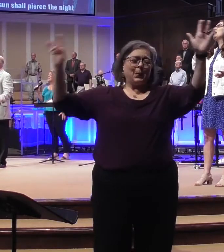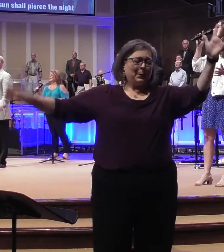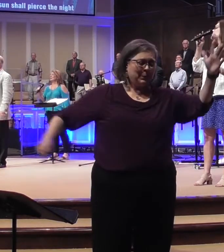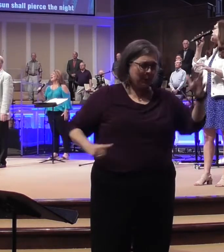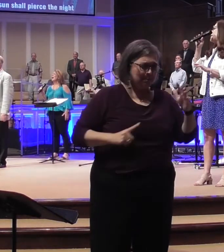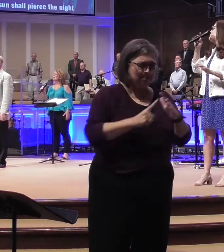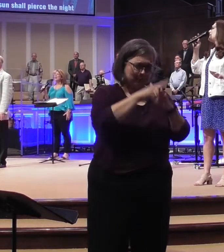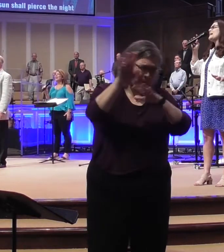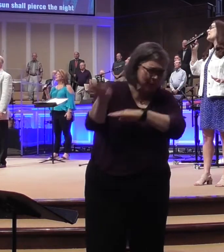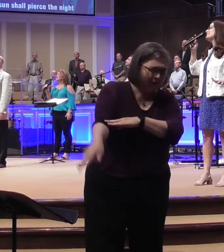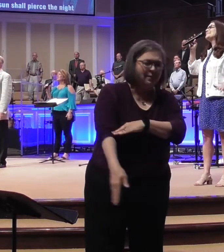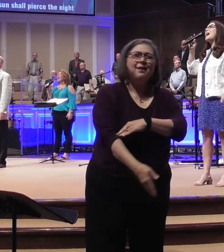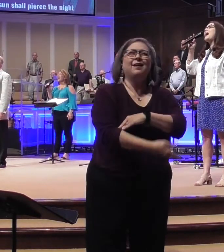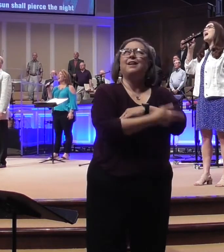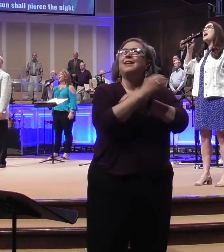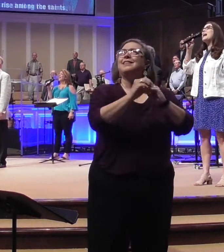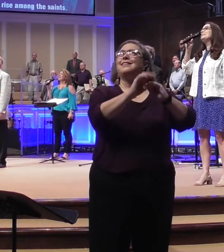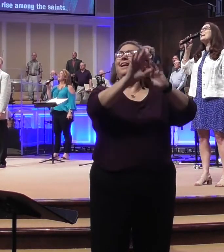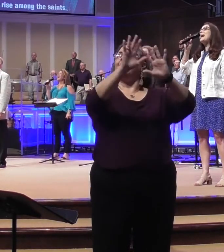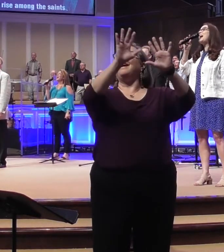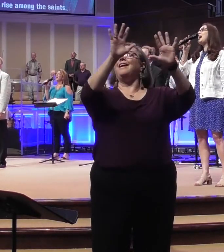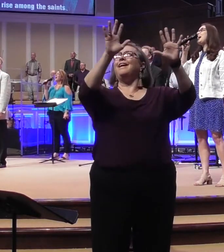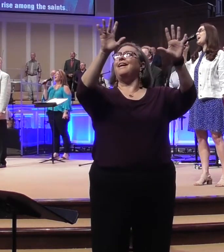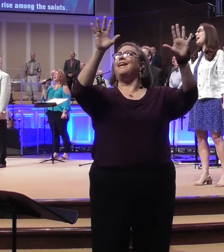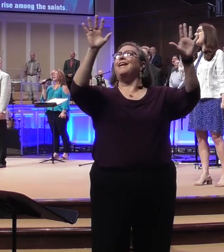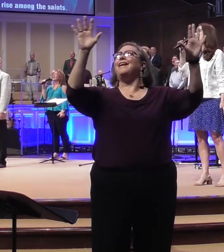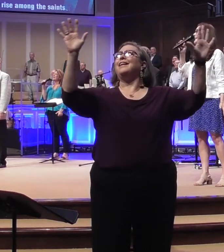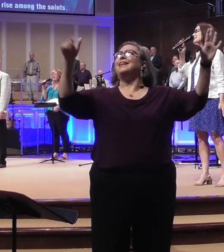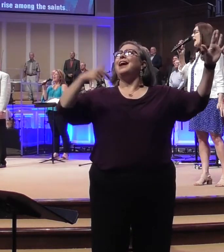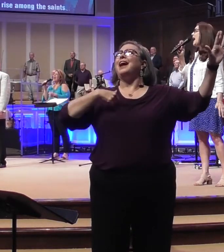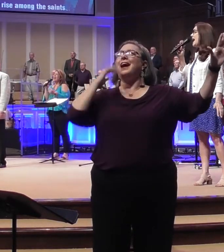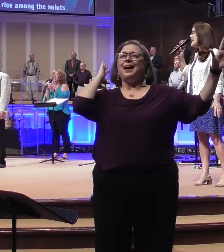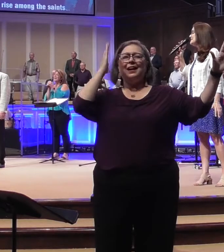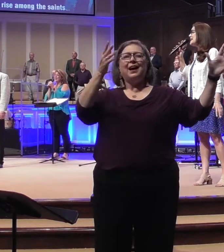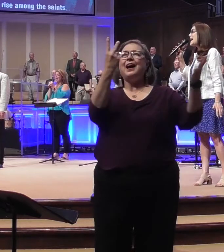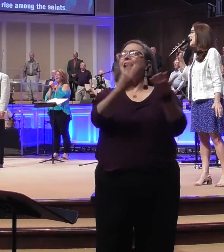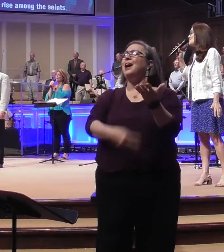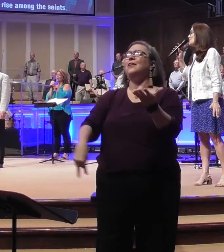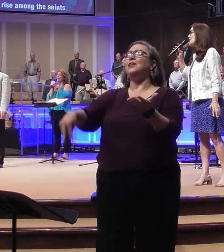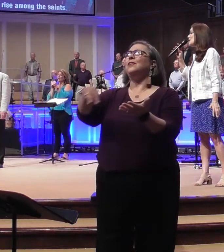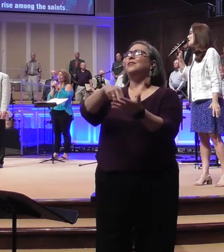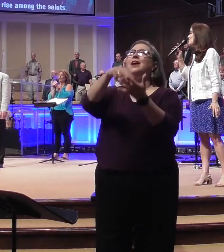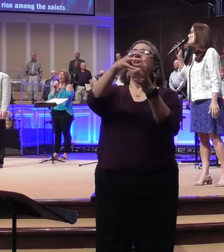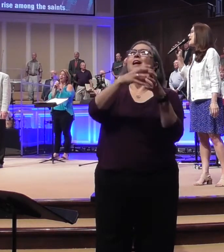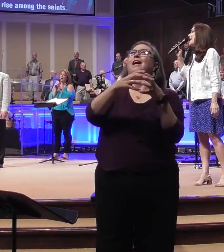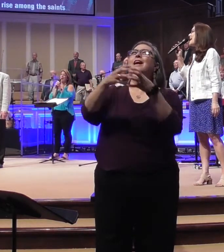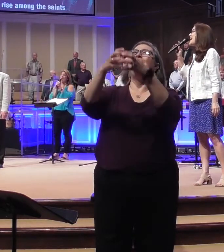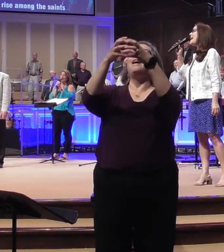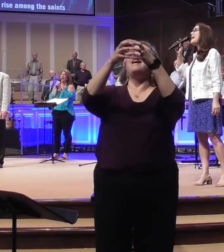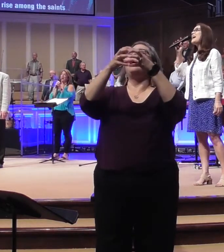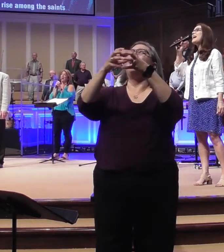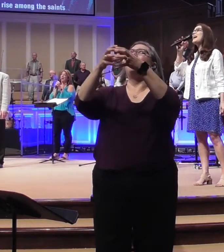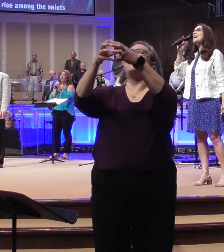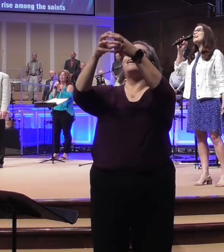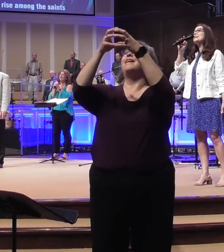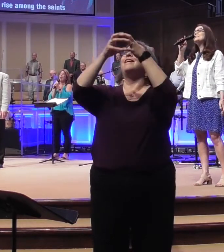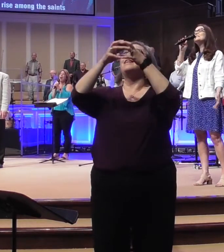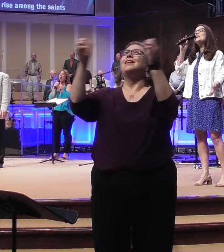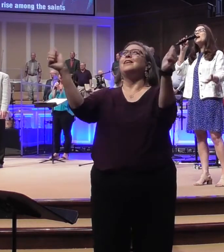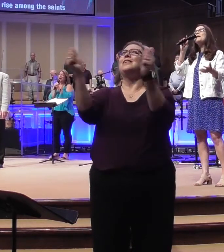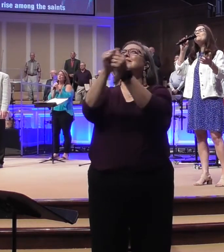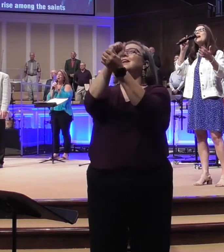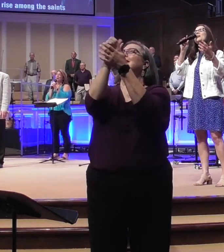sun shall pierce the night, and I will